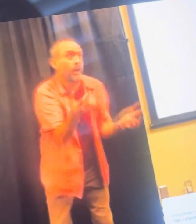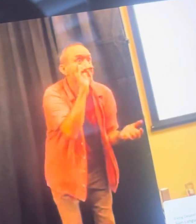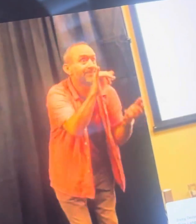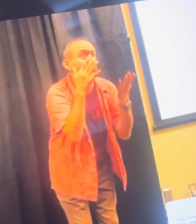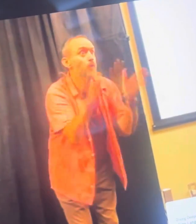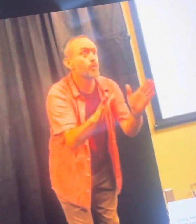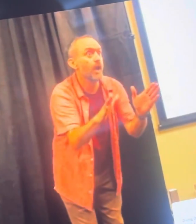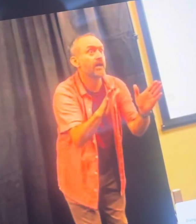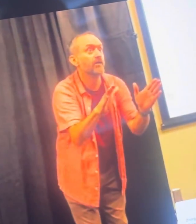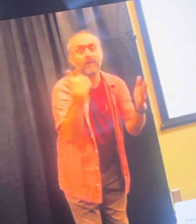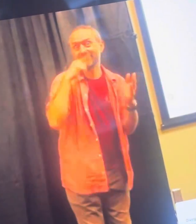story.